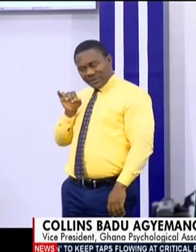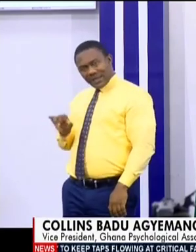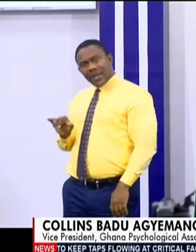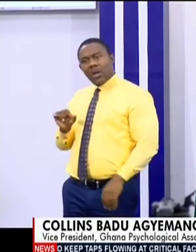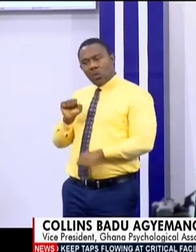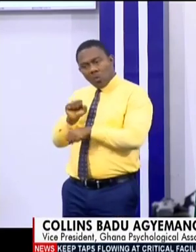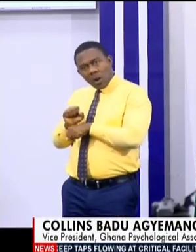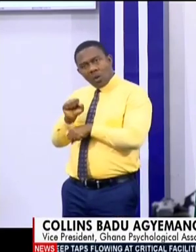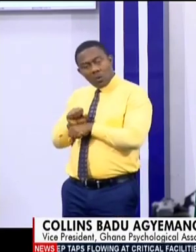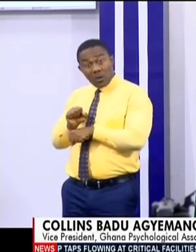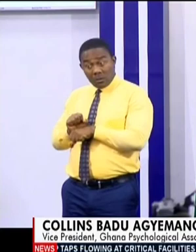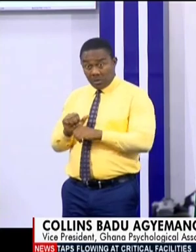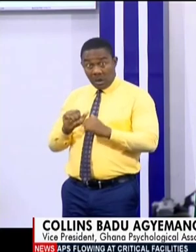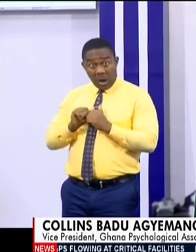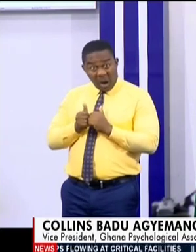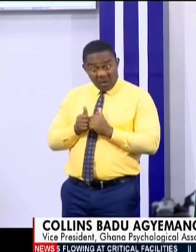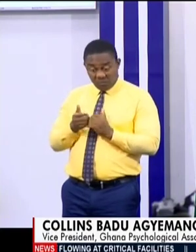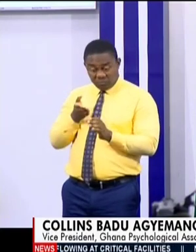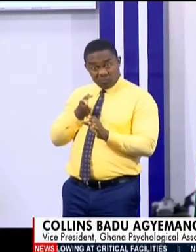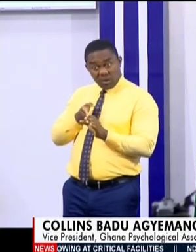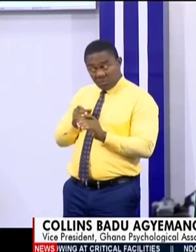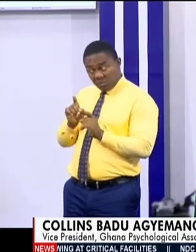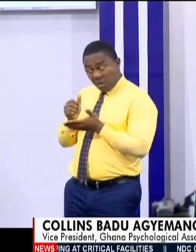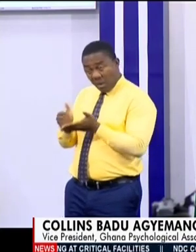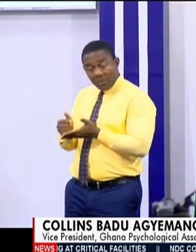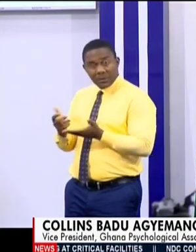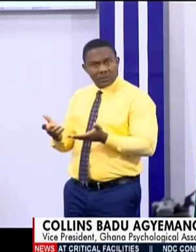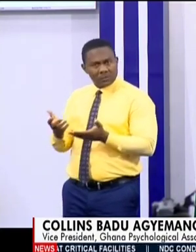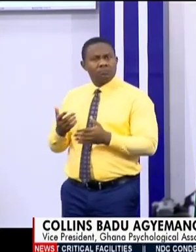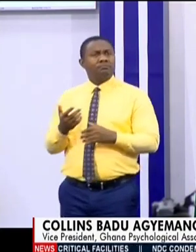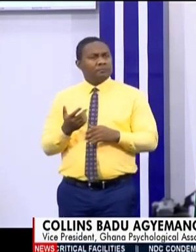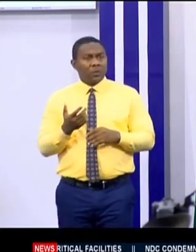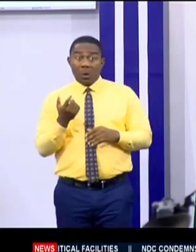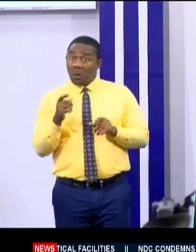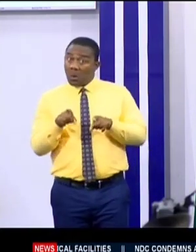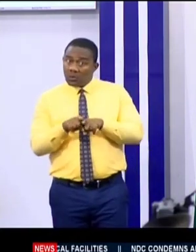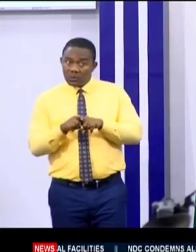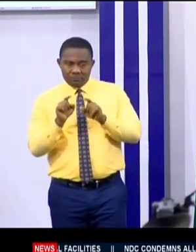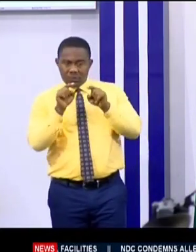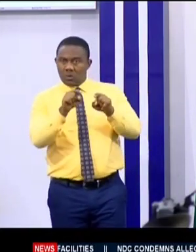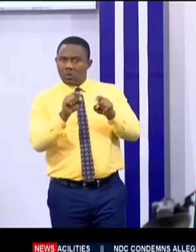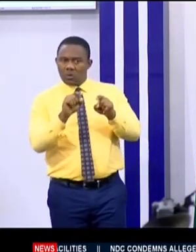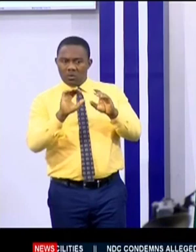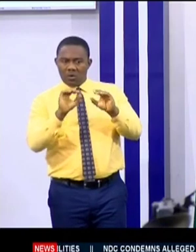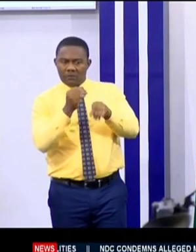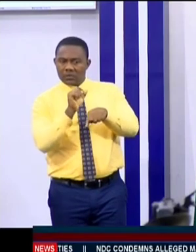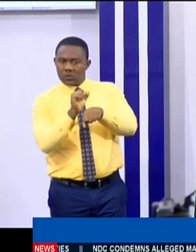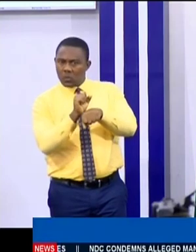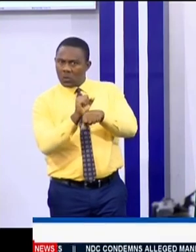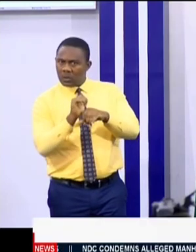the people while they are home? As employees, how are we managing ourselves while we are at home and still ensuring